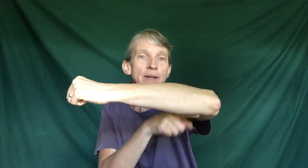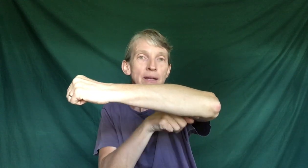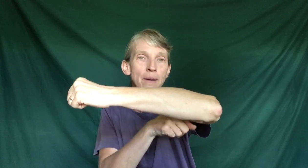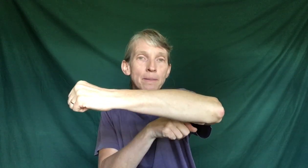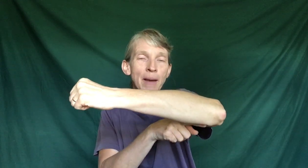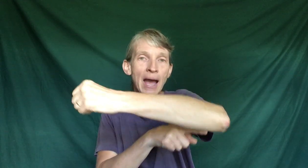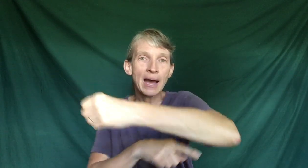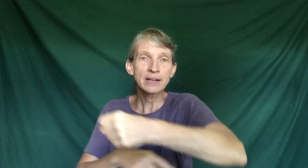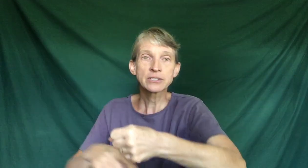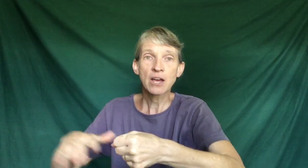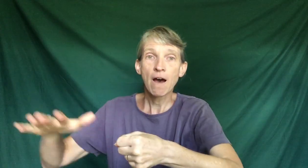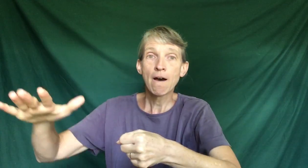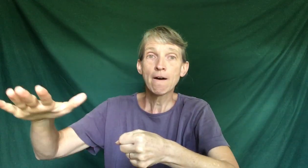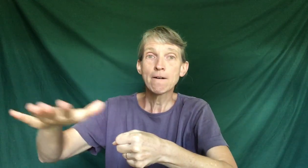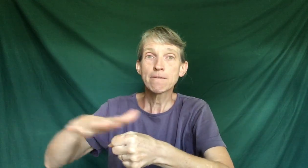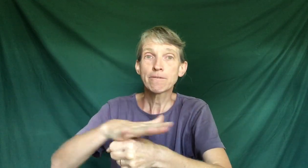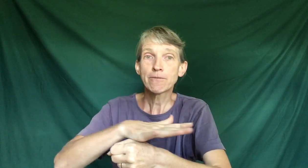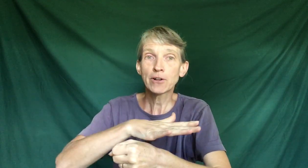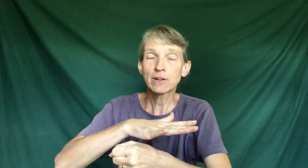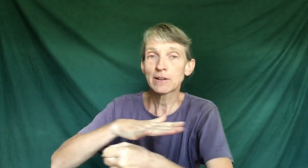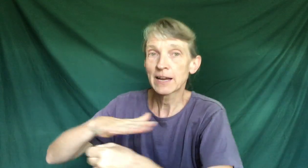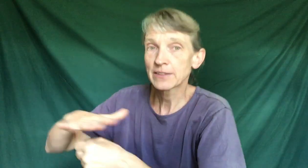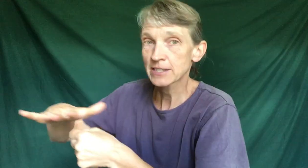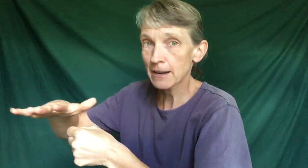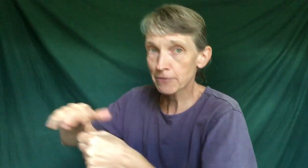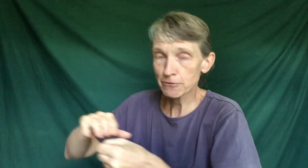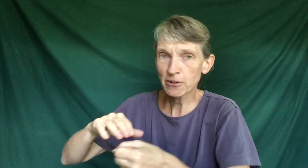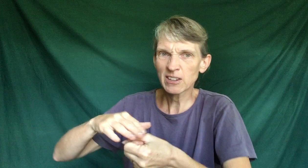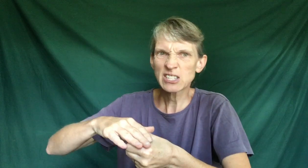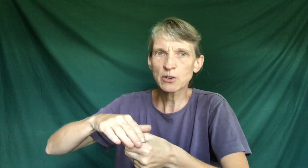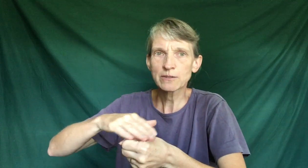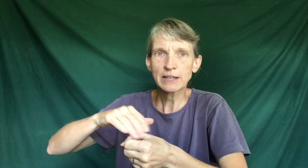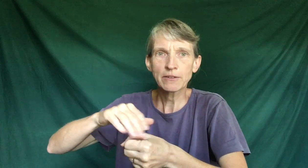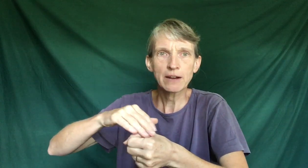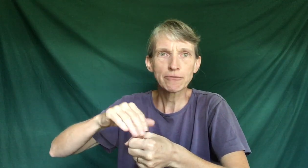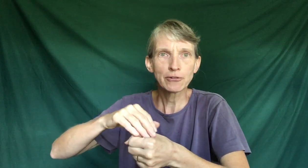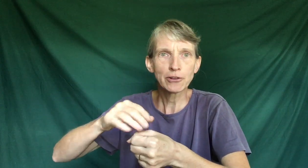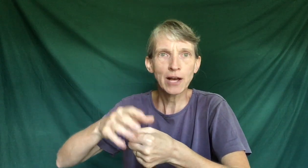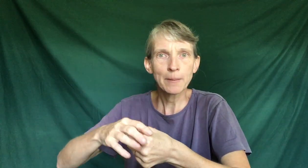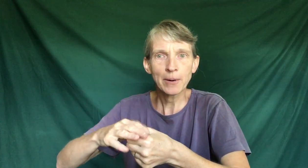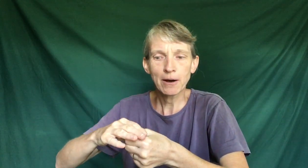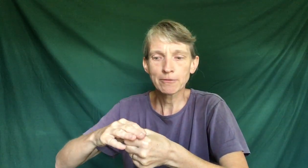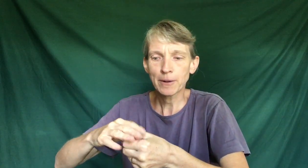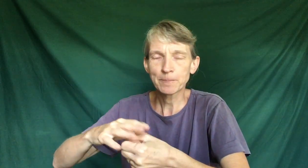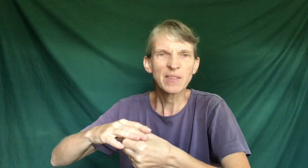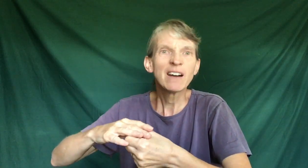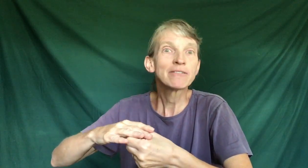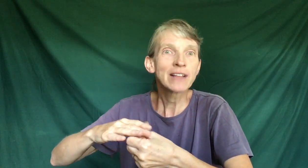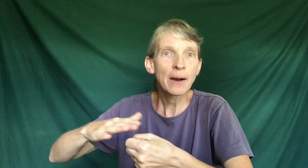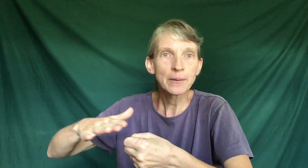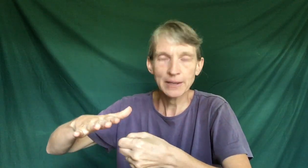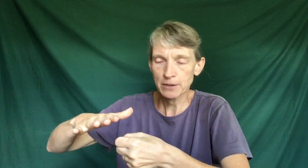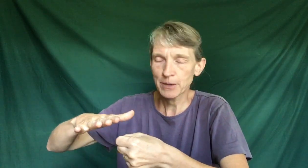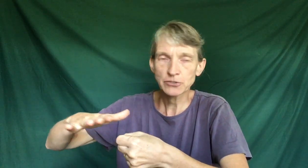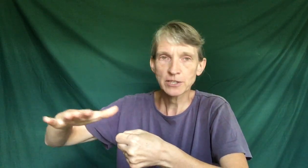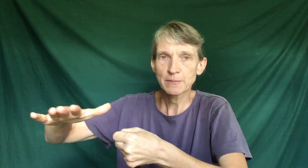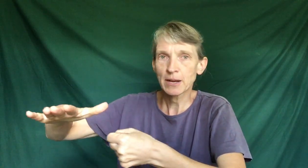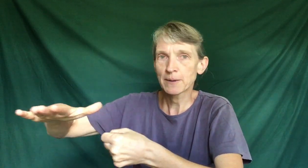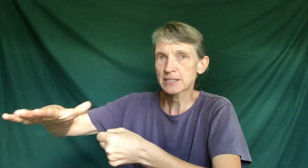3 bags full. And the sign for full is sort of like you've got a full cup of flour, like you're measuring to make a